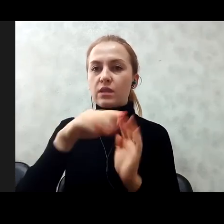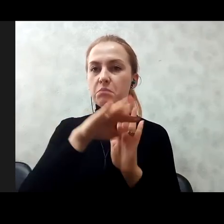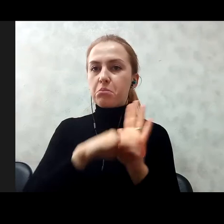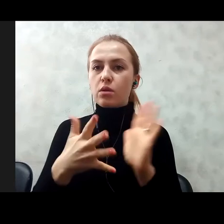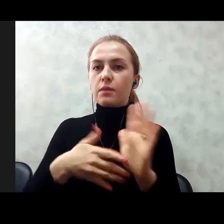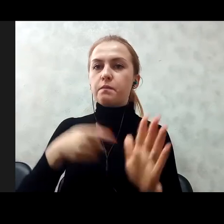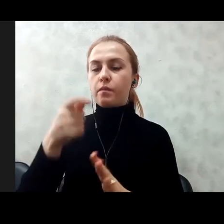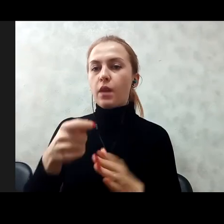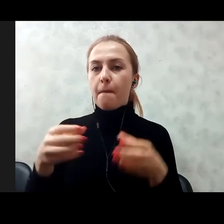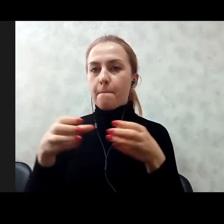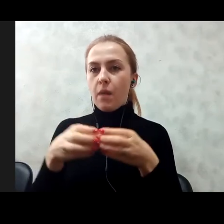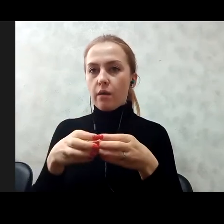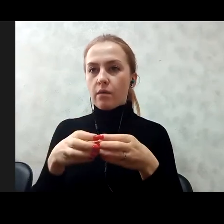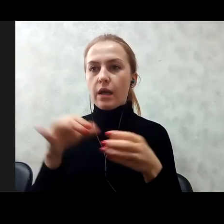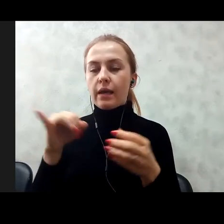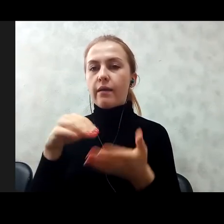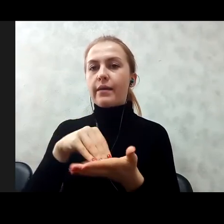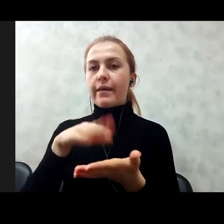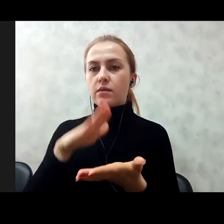specifically the procedure of